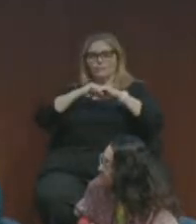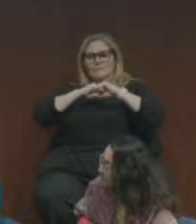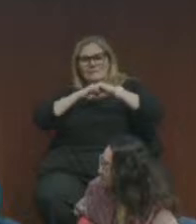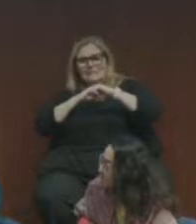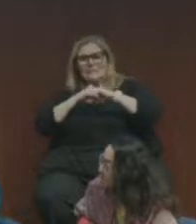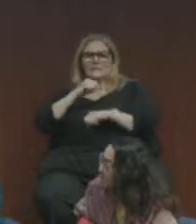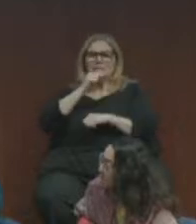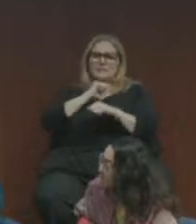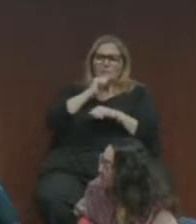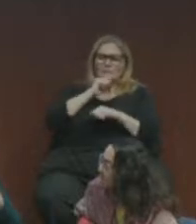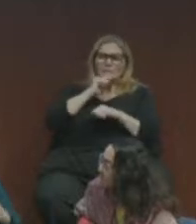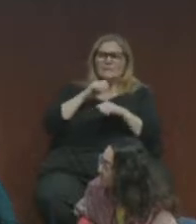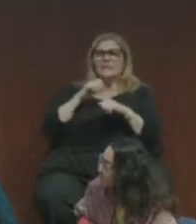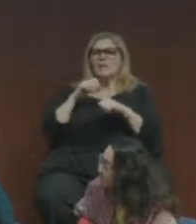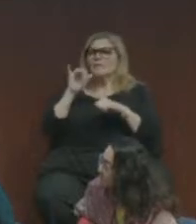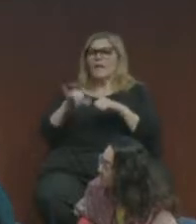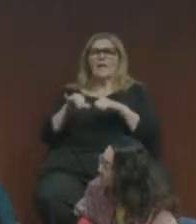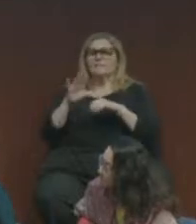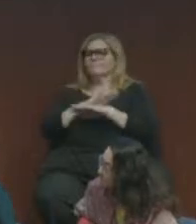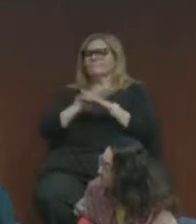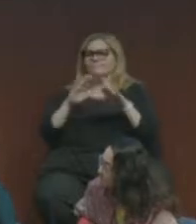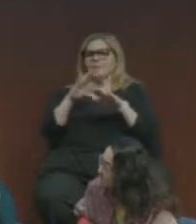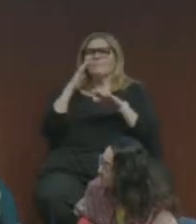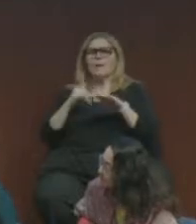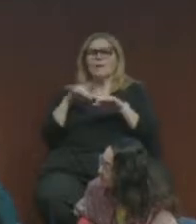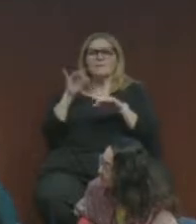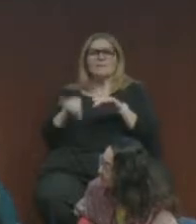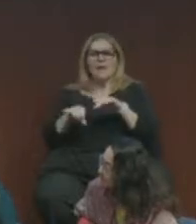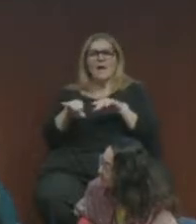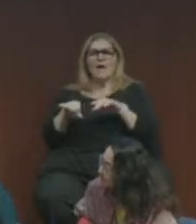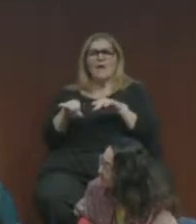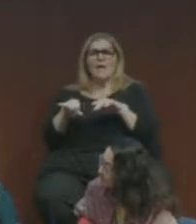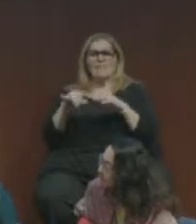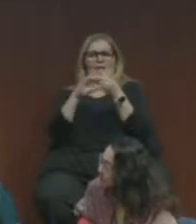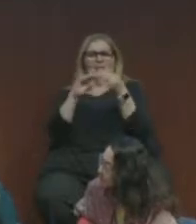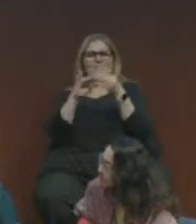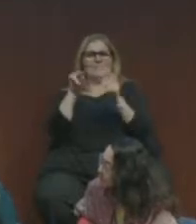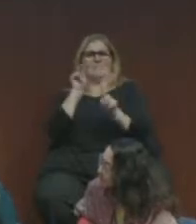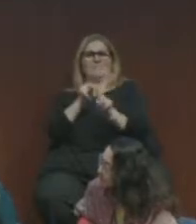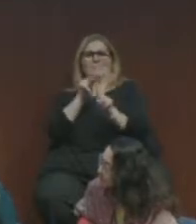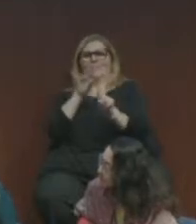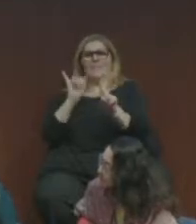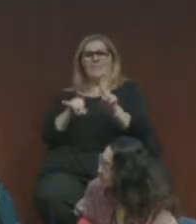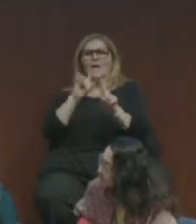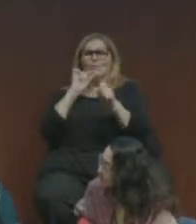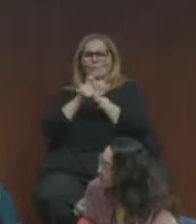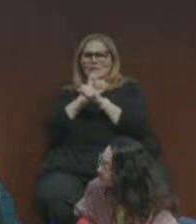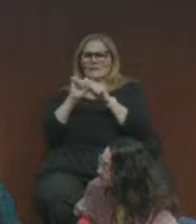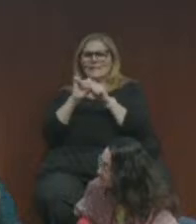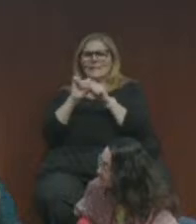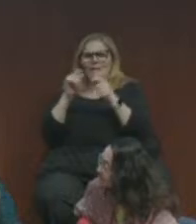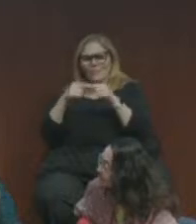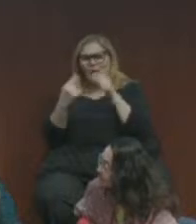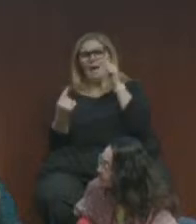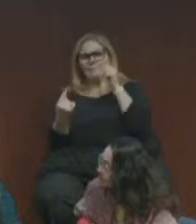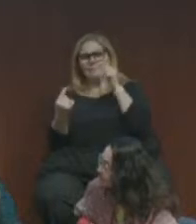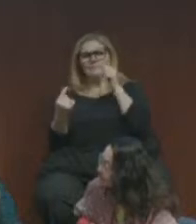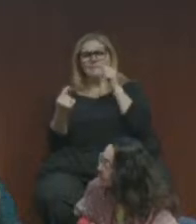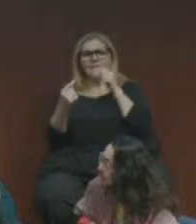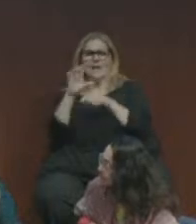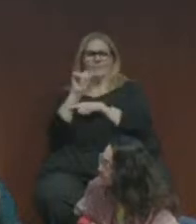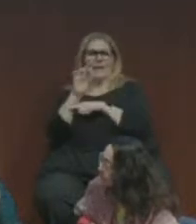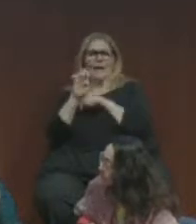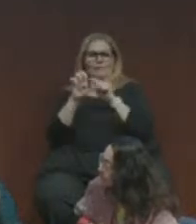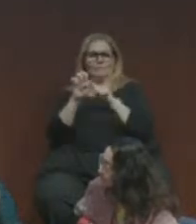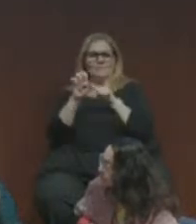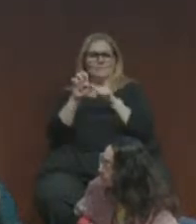and romanticization. Because that narrative is actually the opposite of care